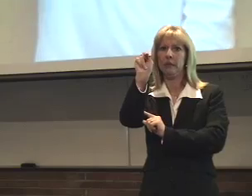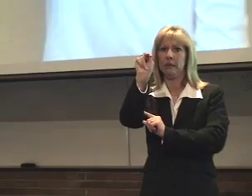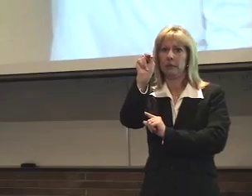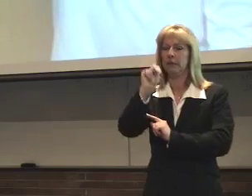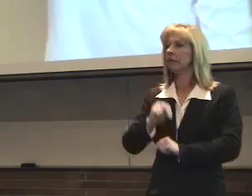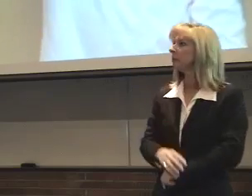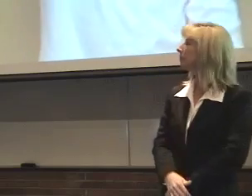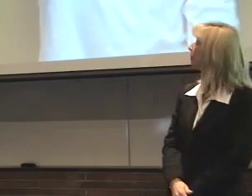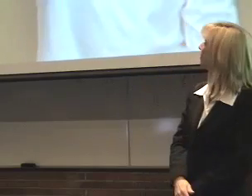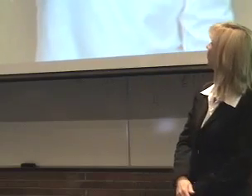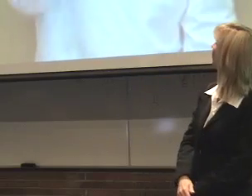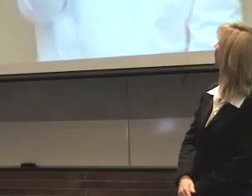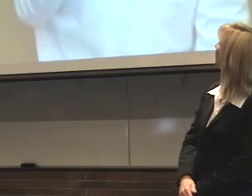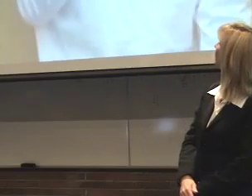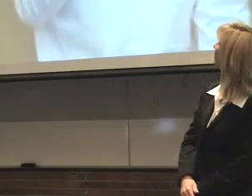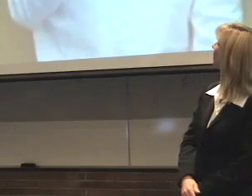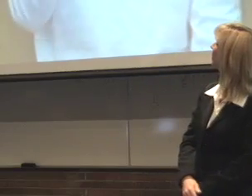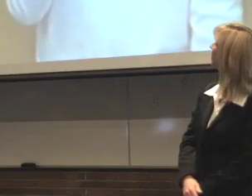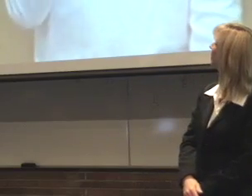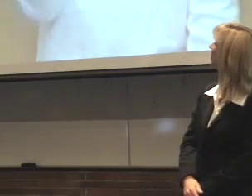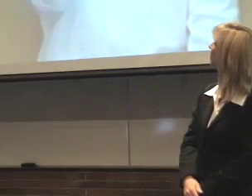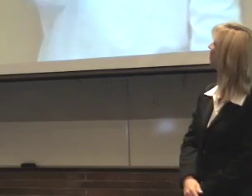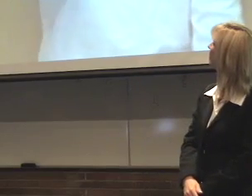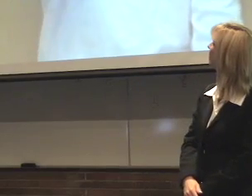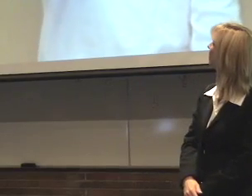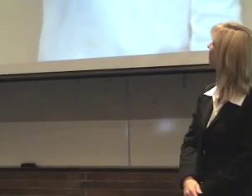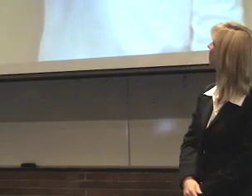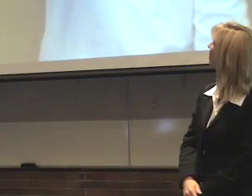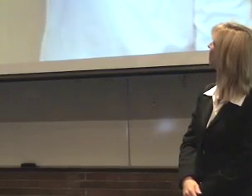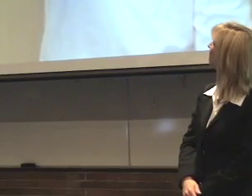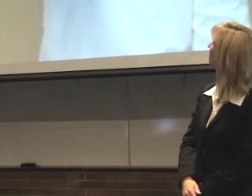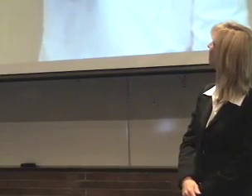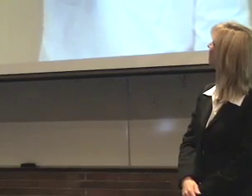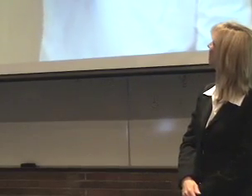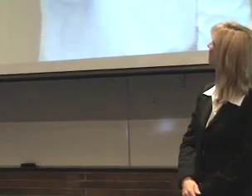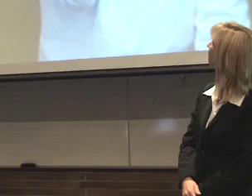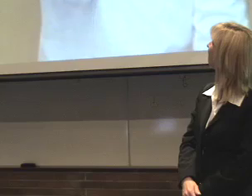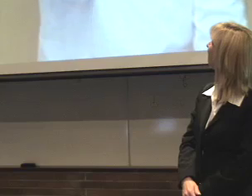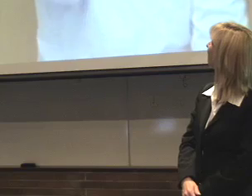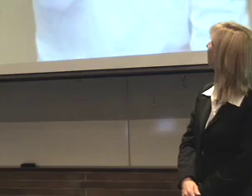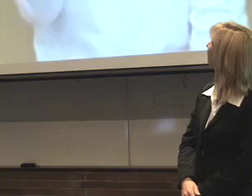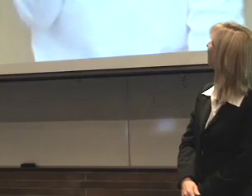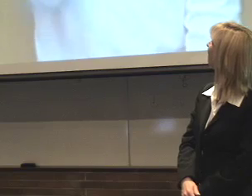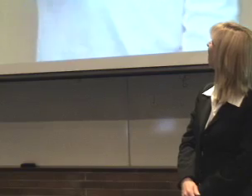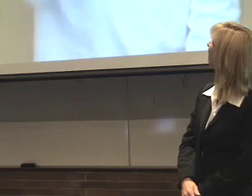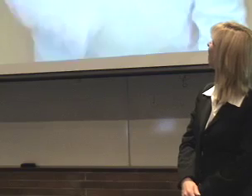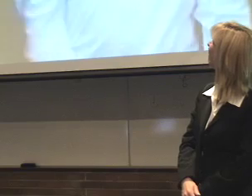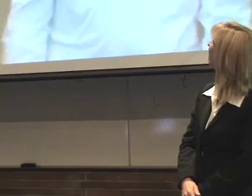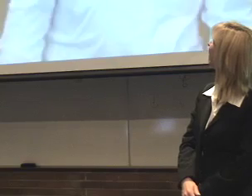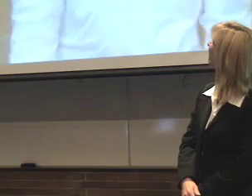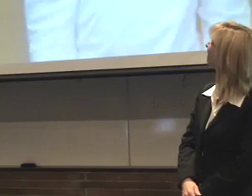Oh, hey. Oh, I'm sick. Well, I got a runny nose.